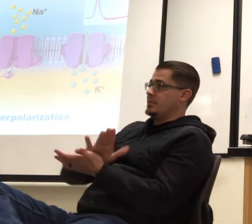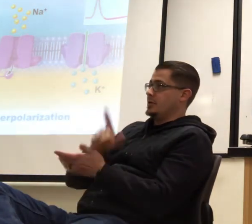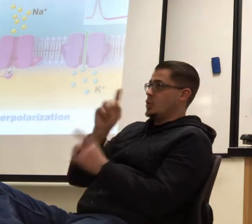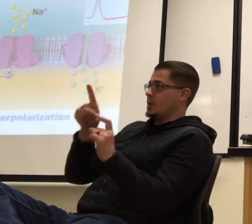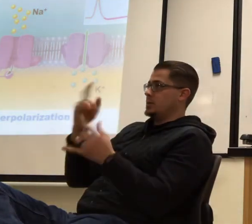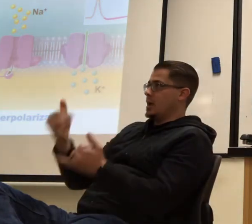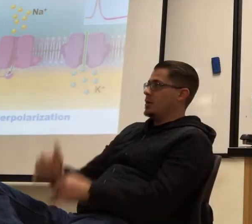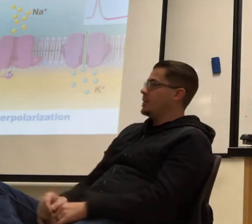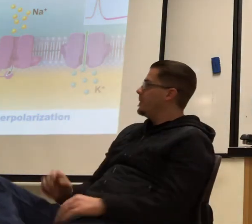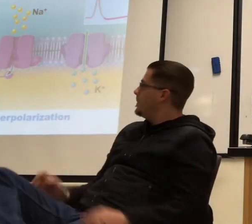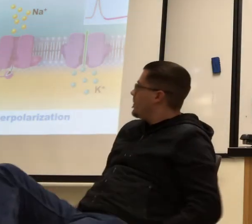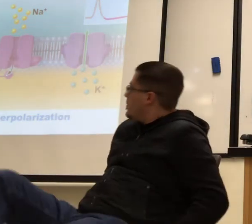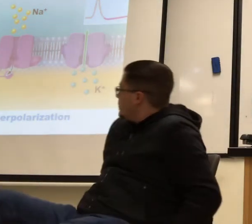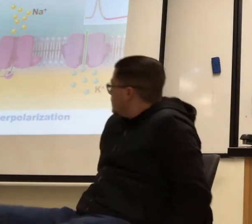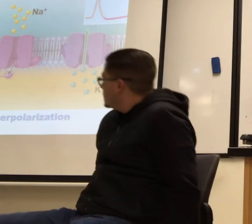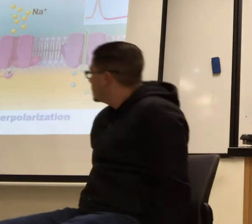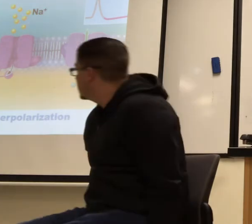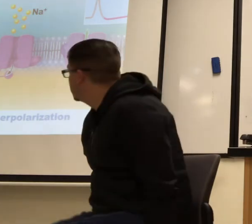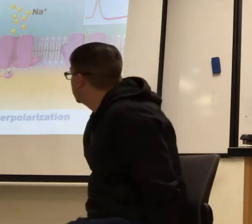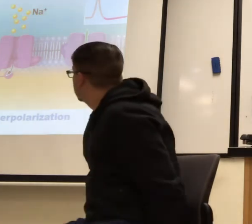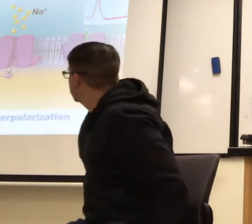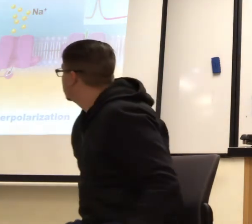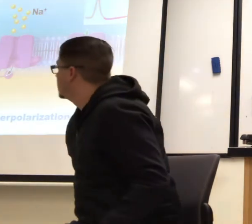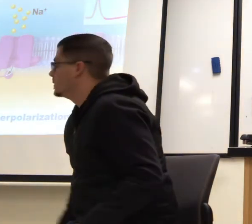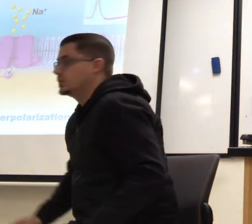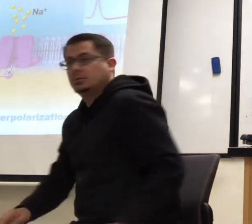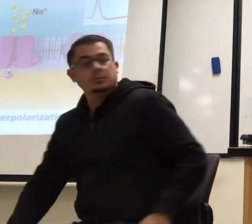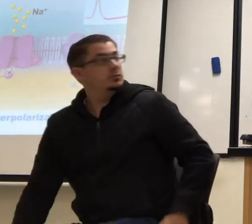I want to point to this red thing.